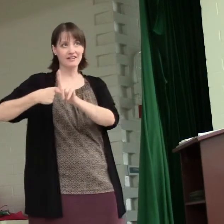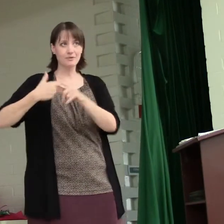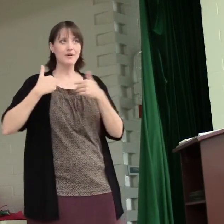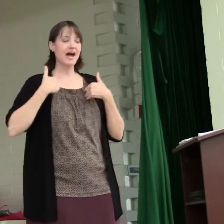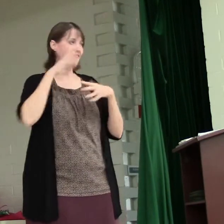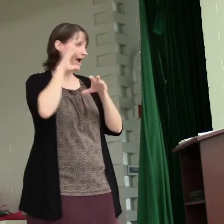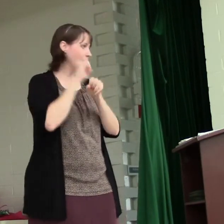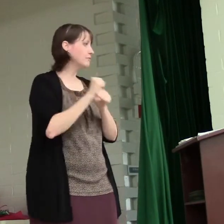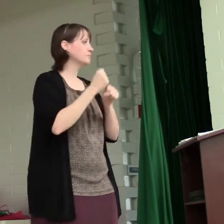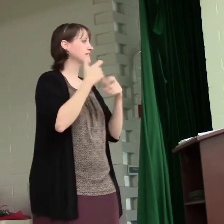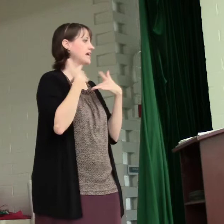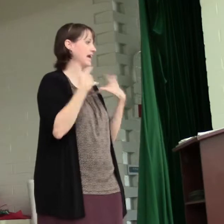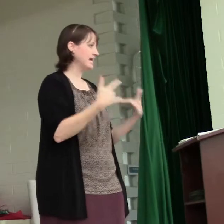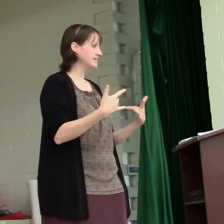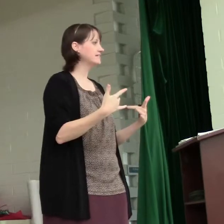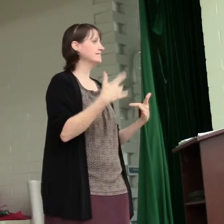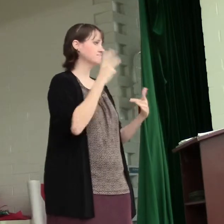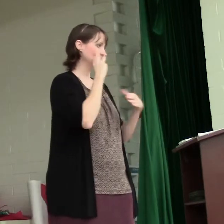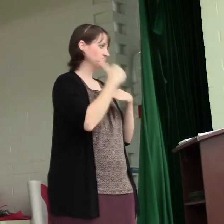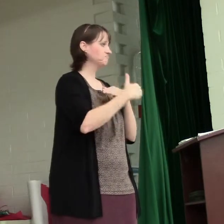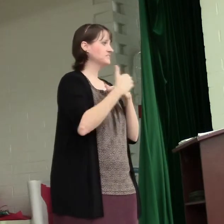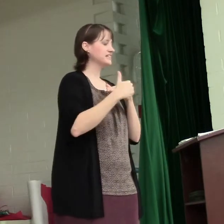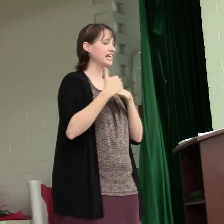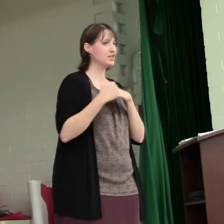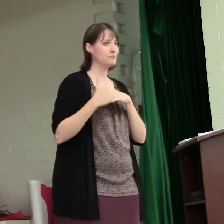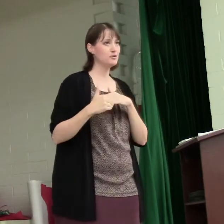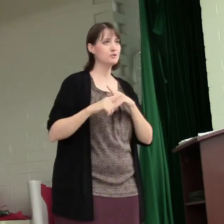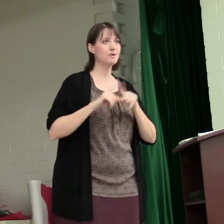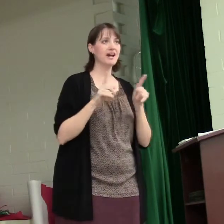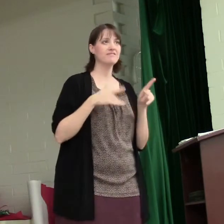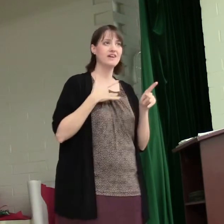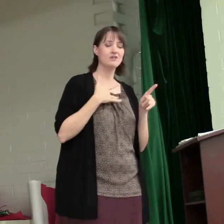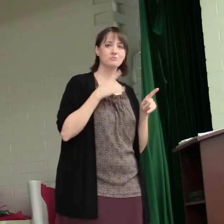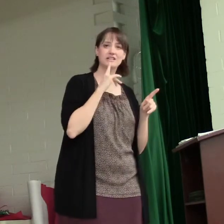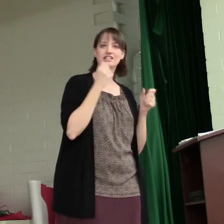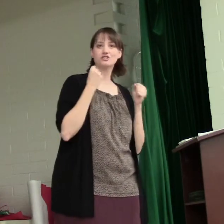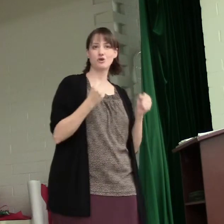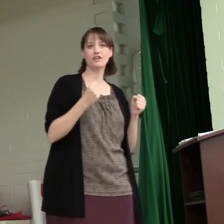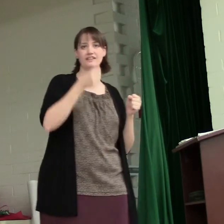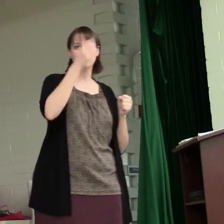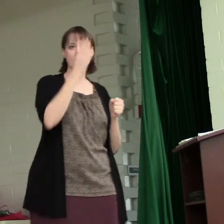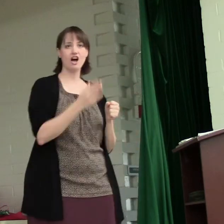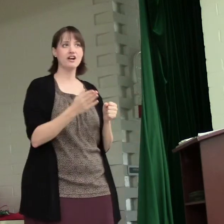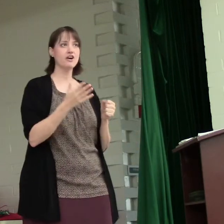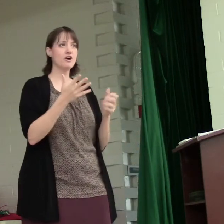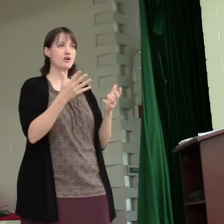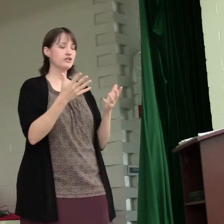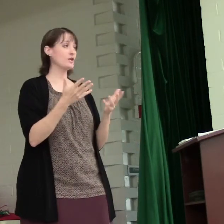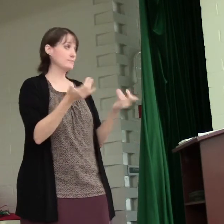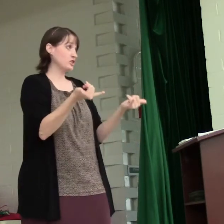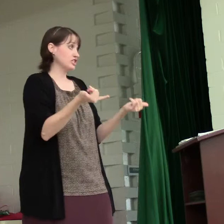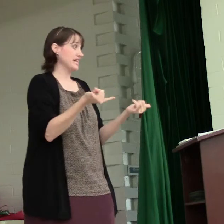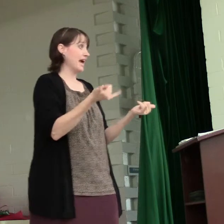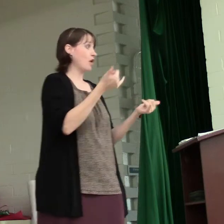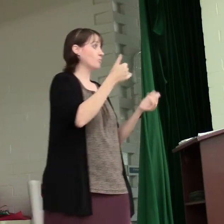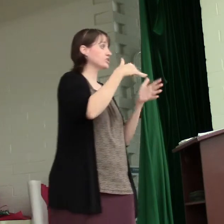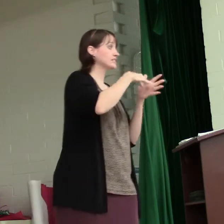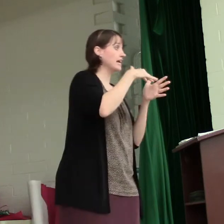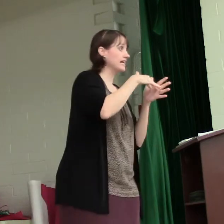we have a habit, we tend to take communion. But I felt really strongly that God, you know, especially now we're studying,